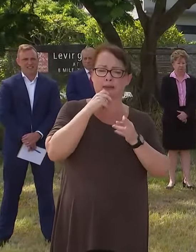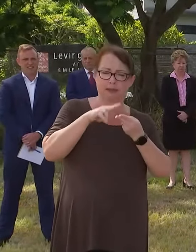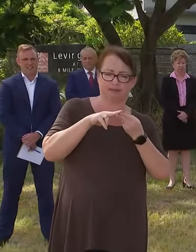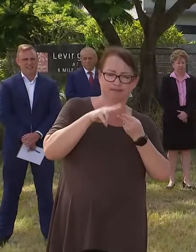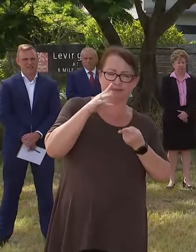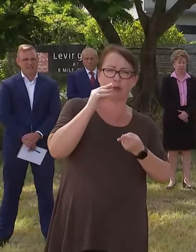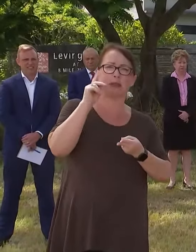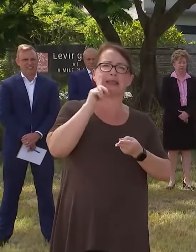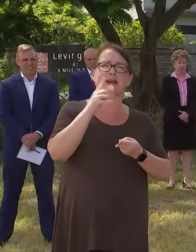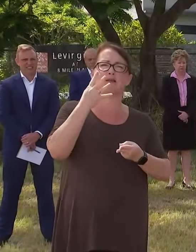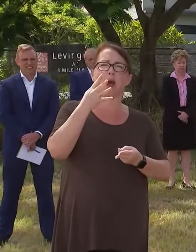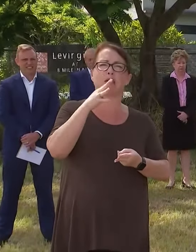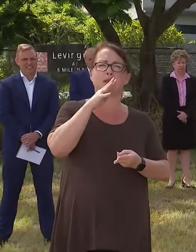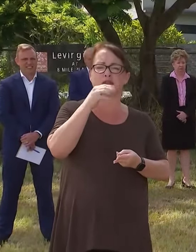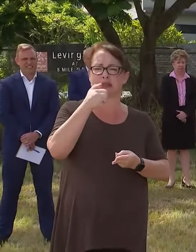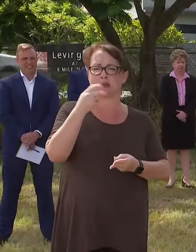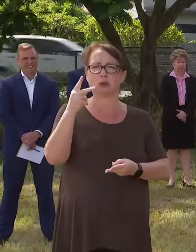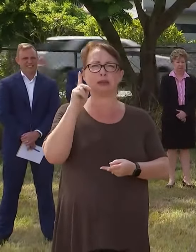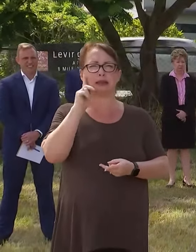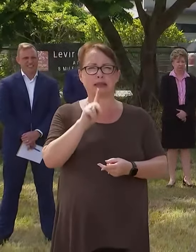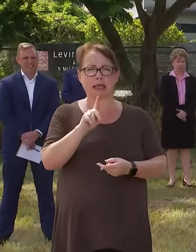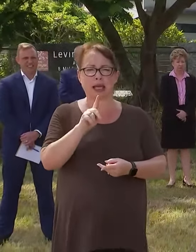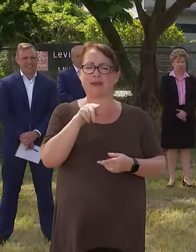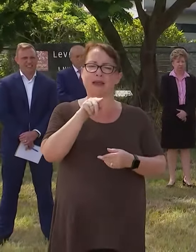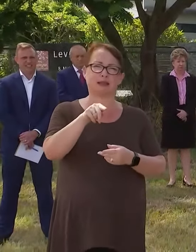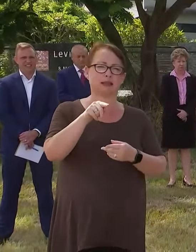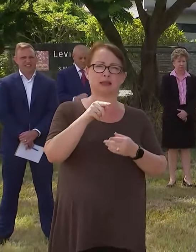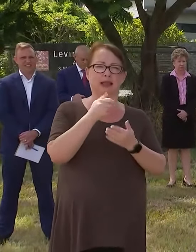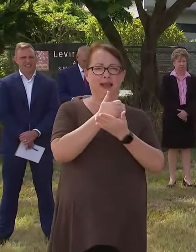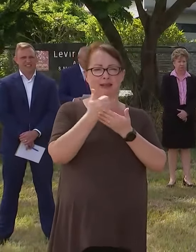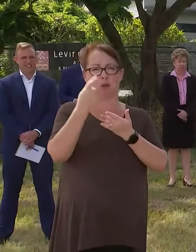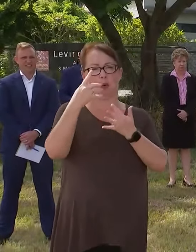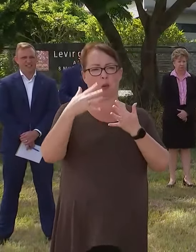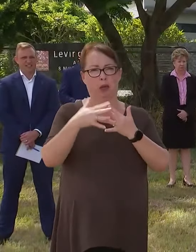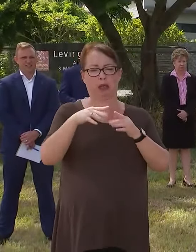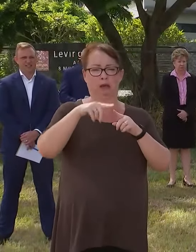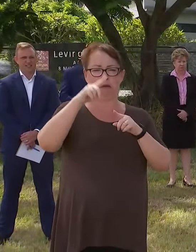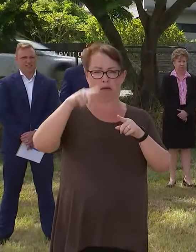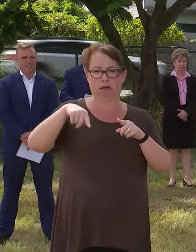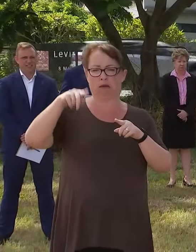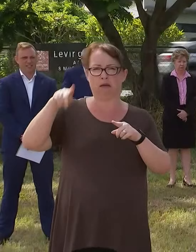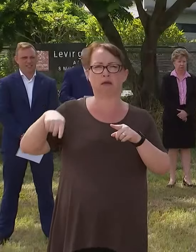yesterday, 462, but that's just part of that weekly variation we tend to see that